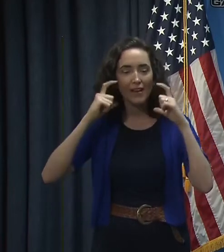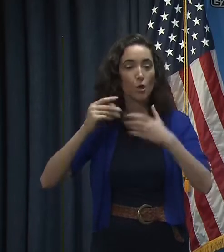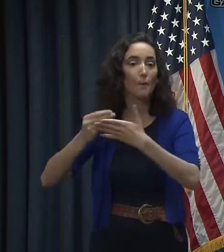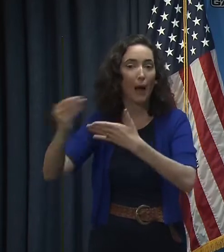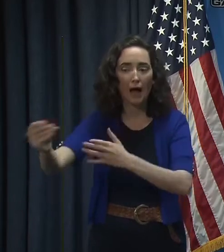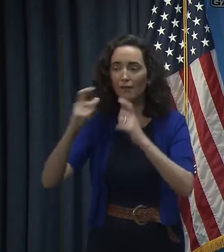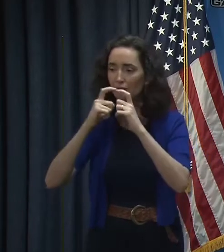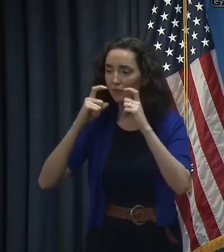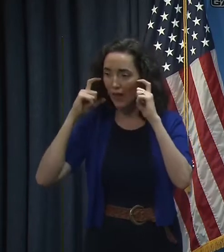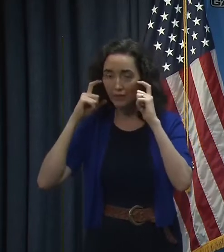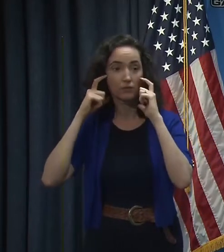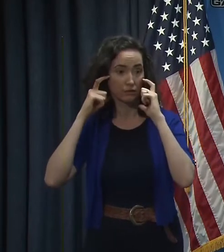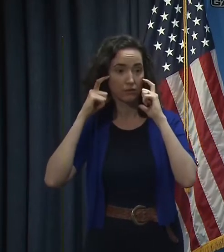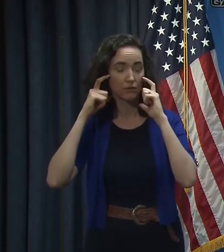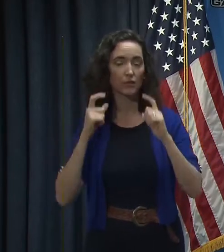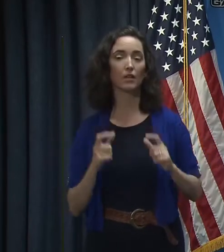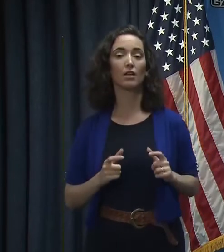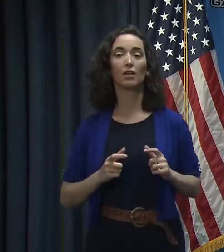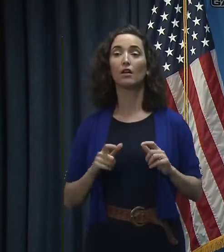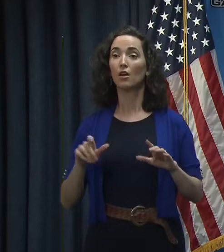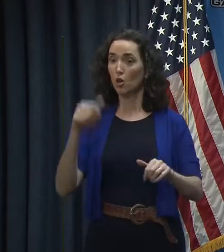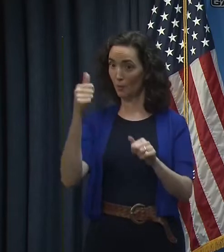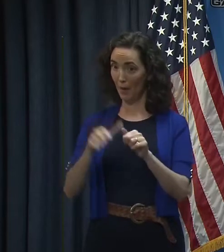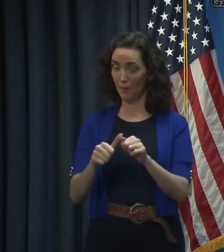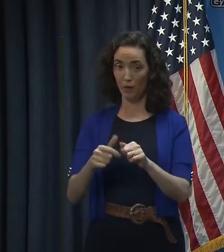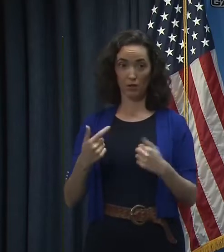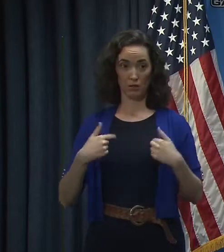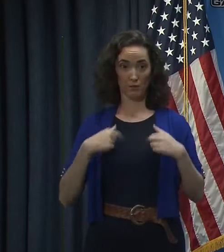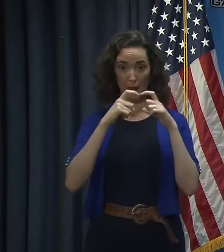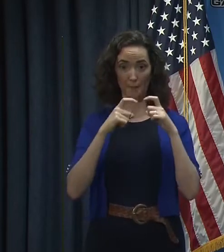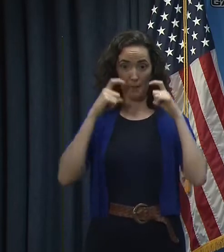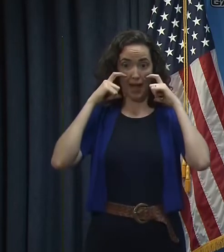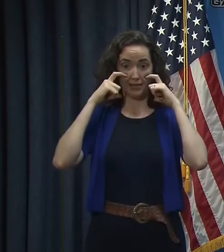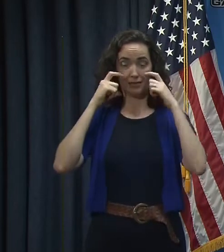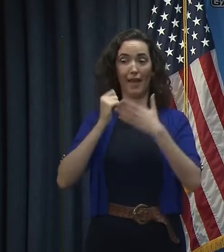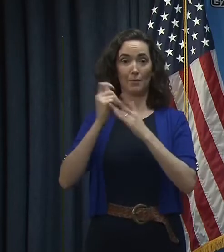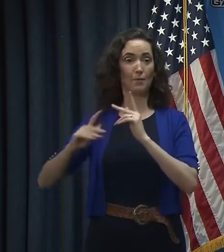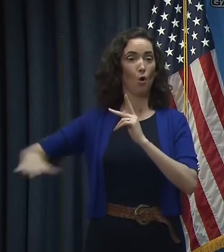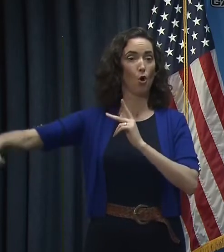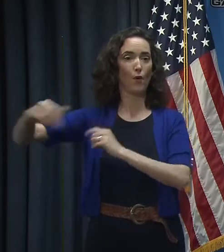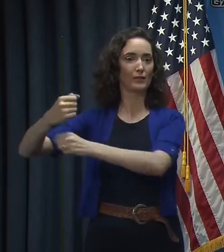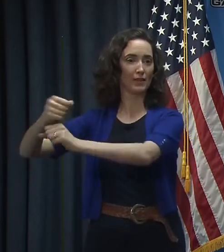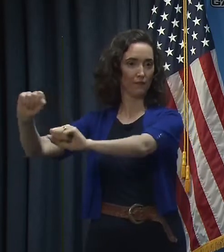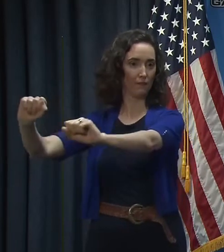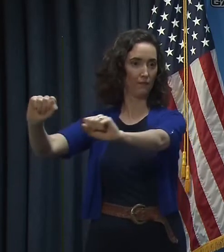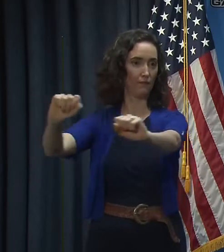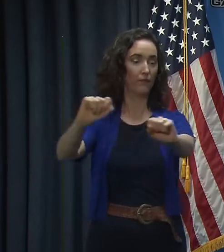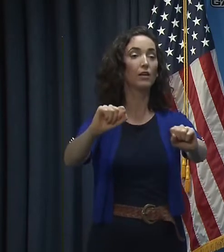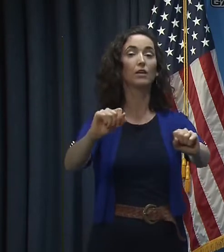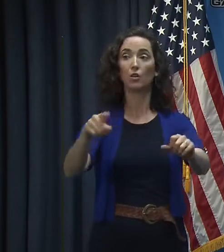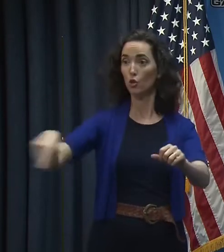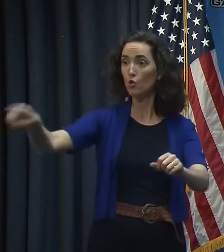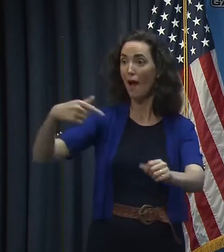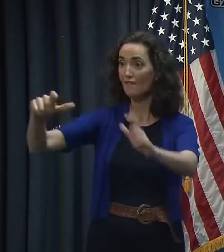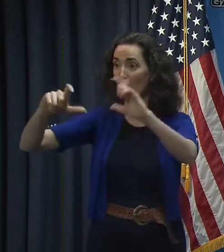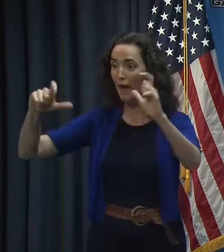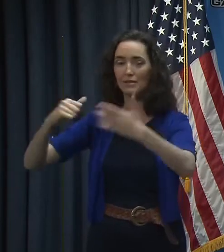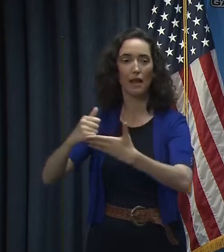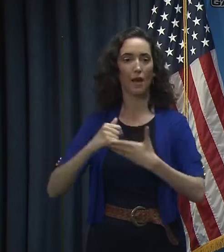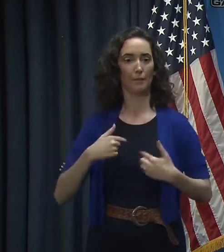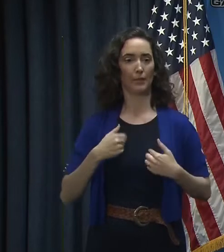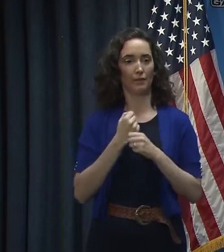so. Remember, when you wear a mask, it protects those around you. And when others wear a mask, it protects you.